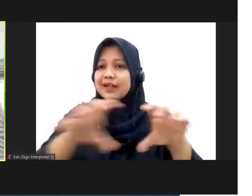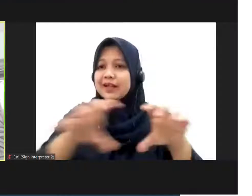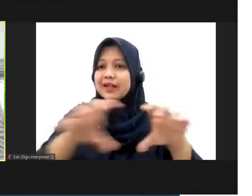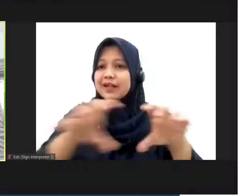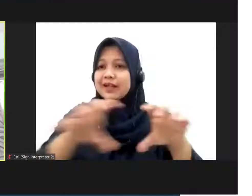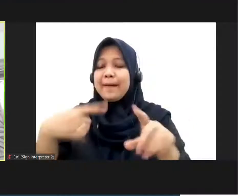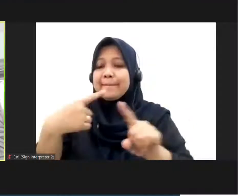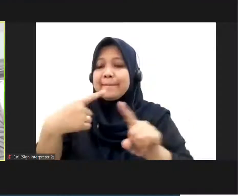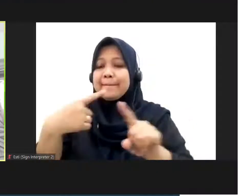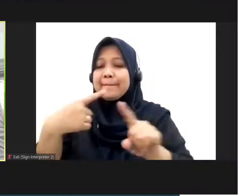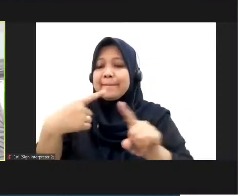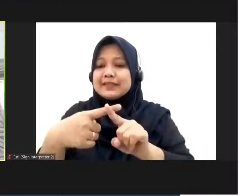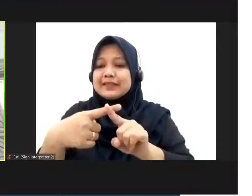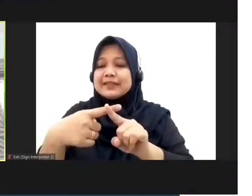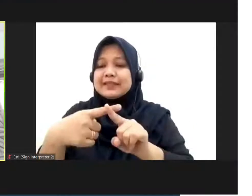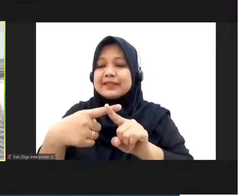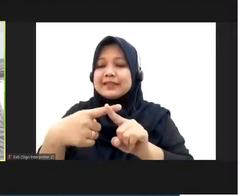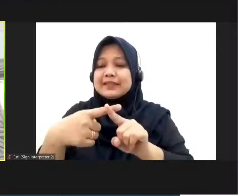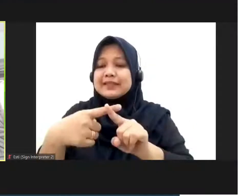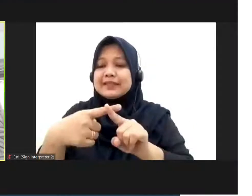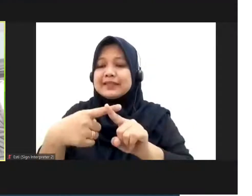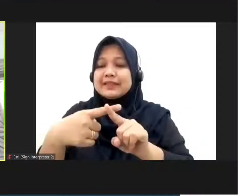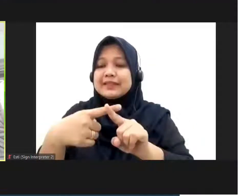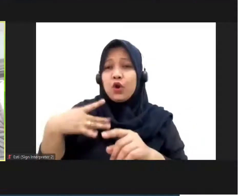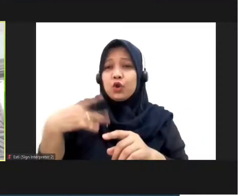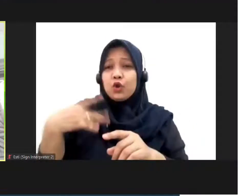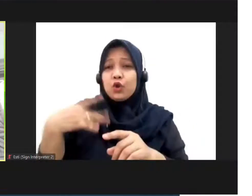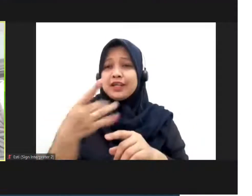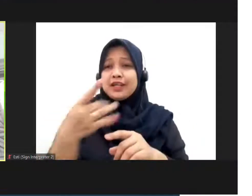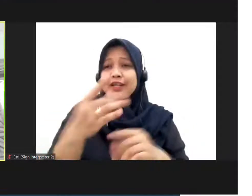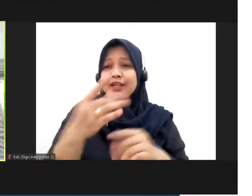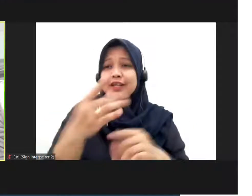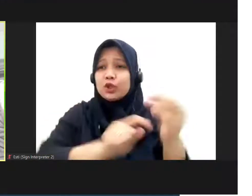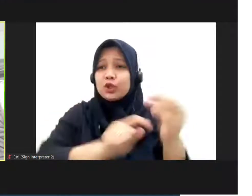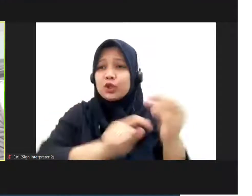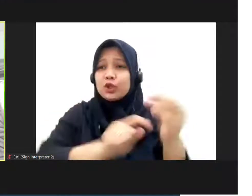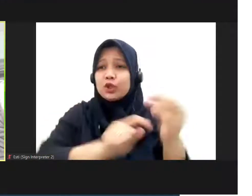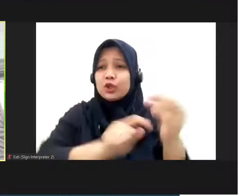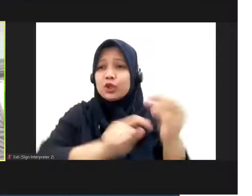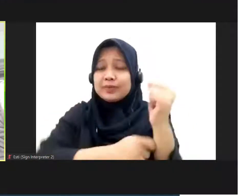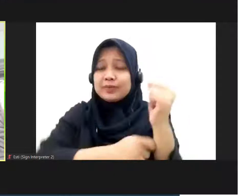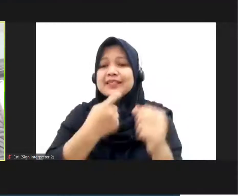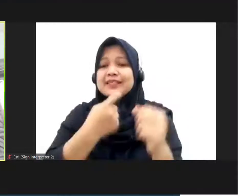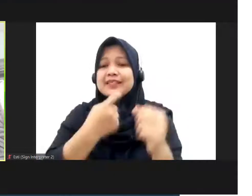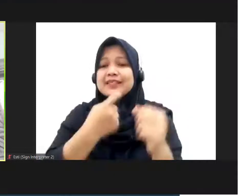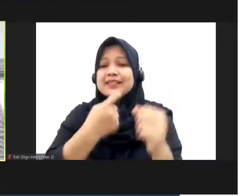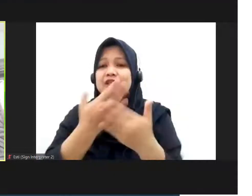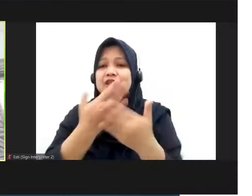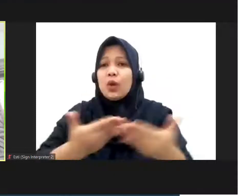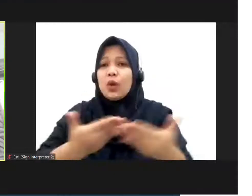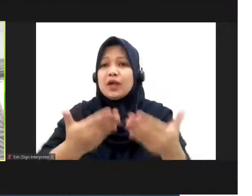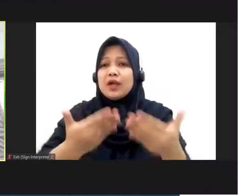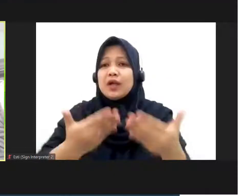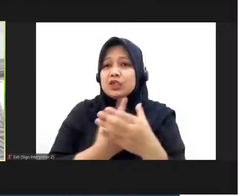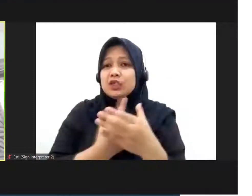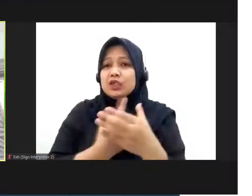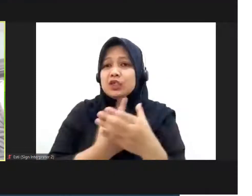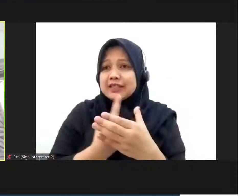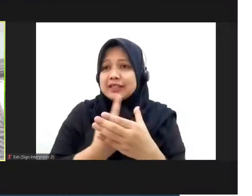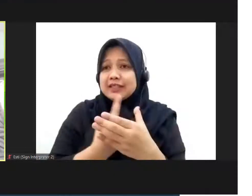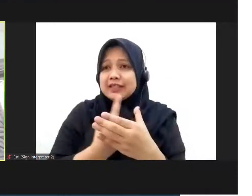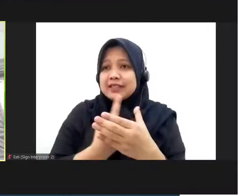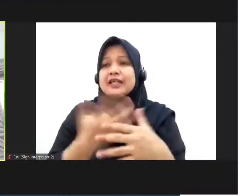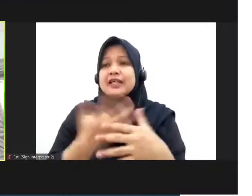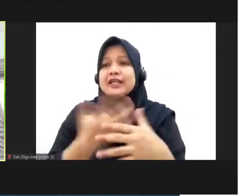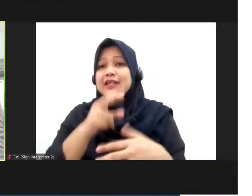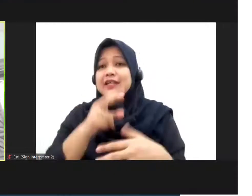these community volunteers will be able to respond in isolation. Are they trained enough? Do they have enough capacity?